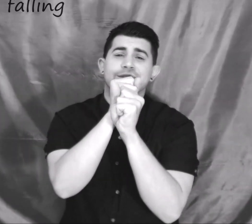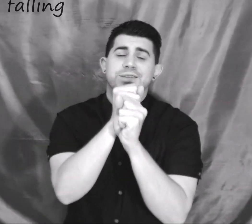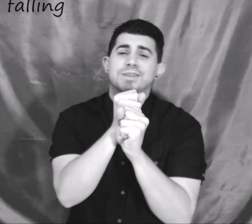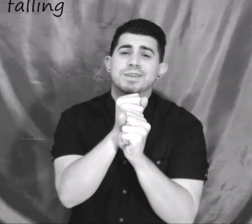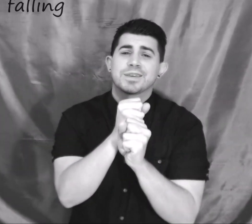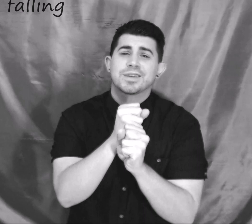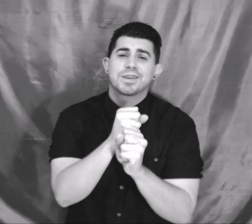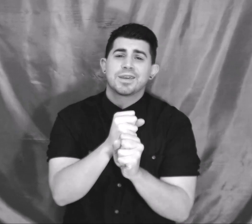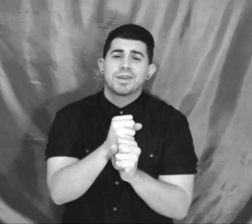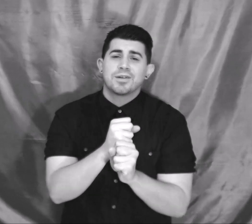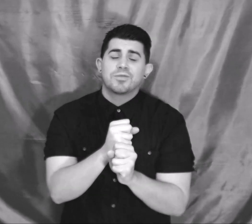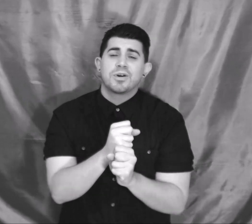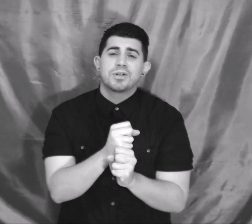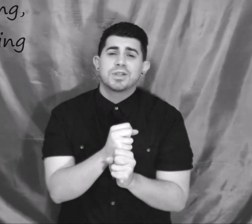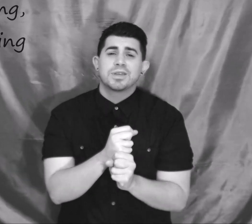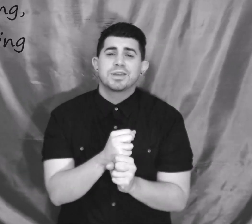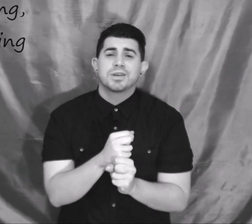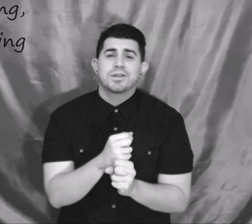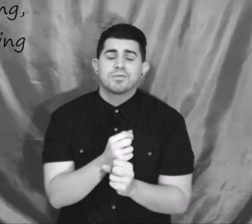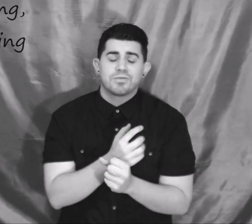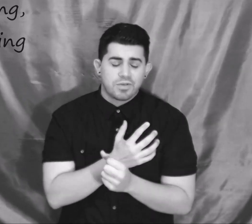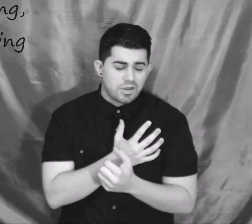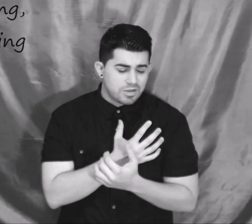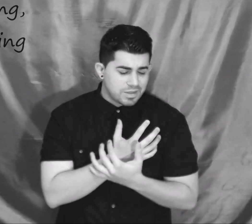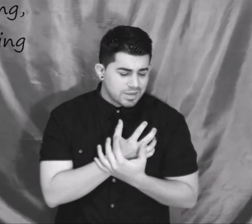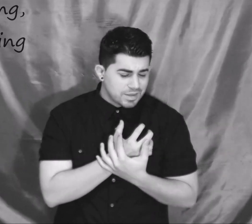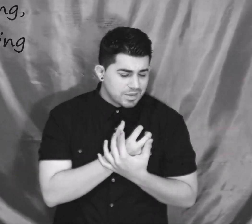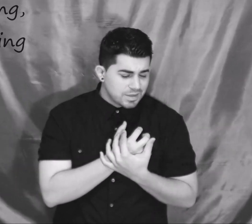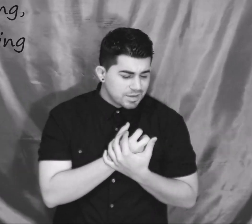falling, I'm falling, I'm